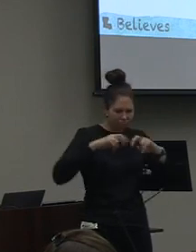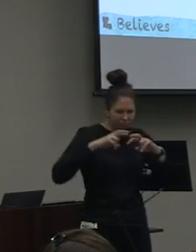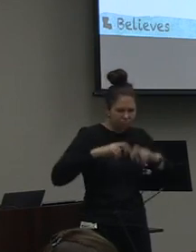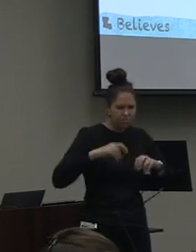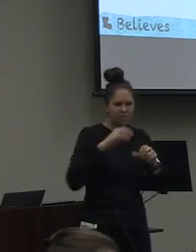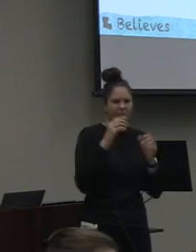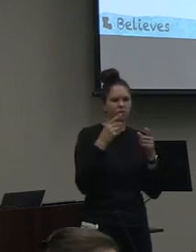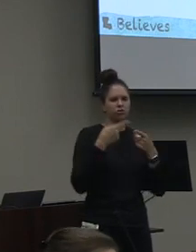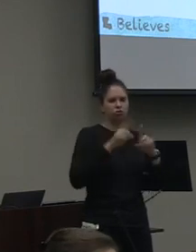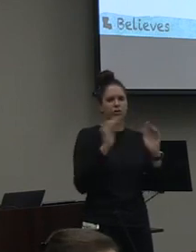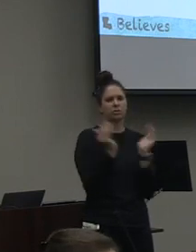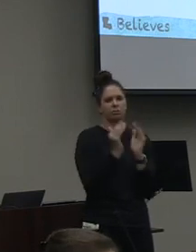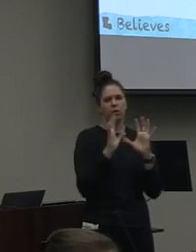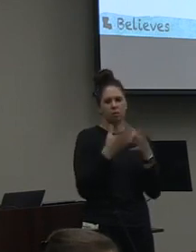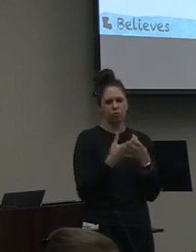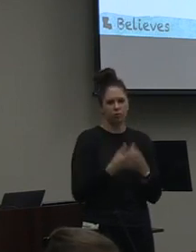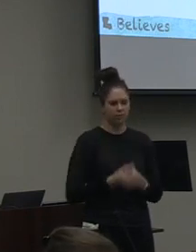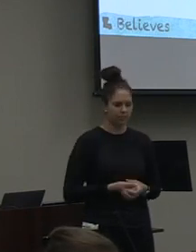groups.